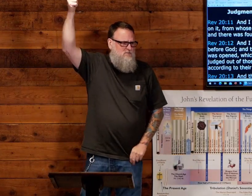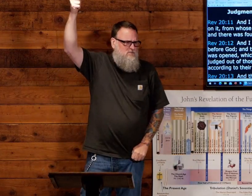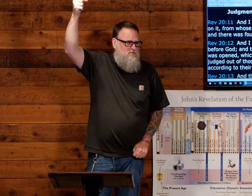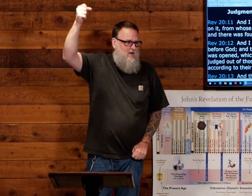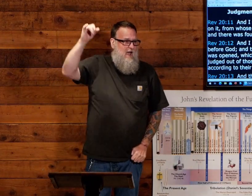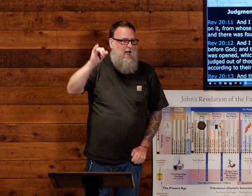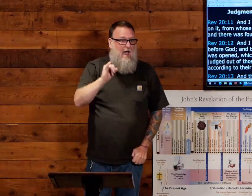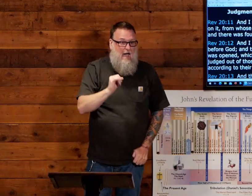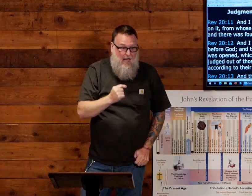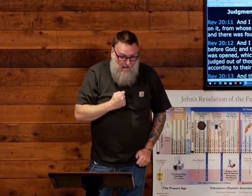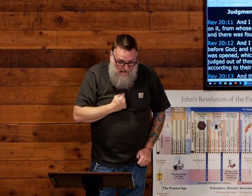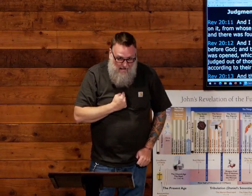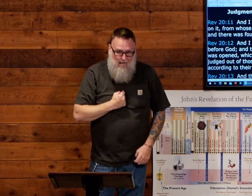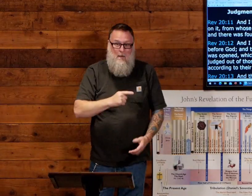I'm just going to trust.